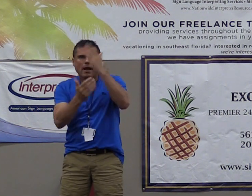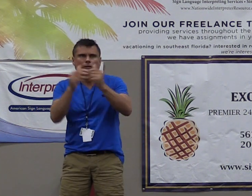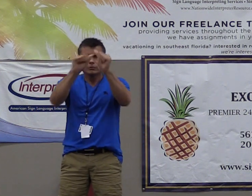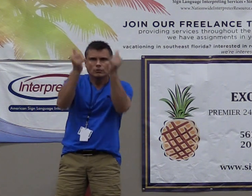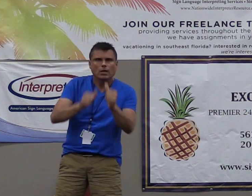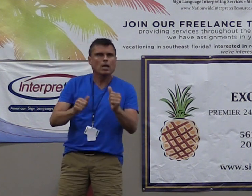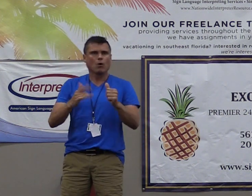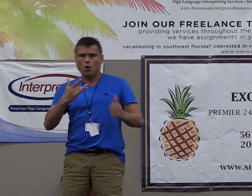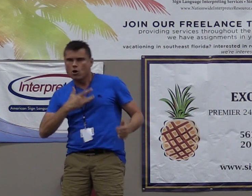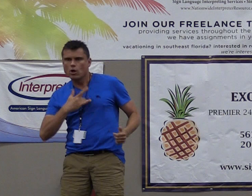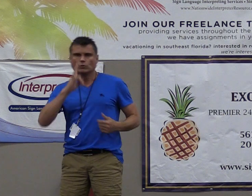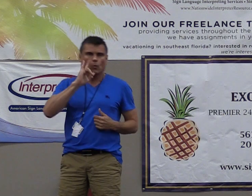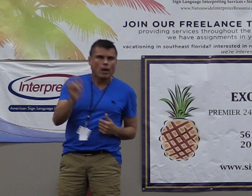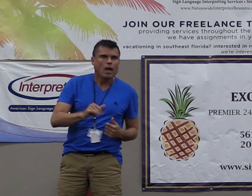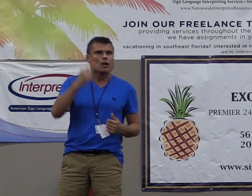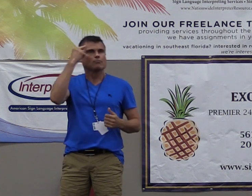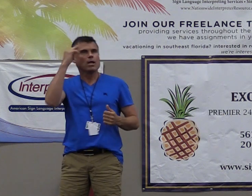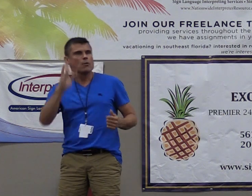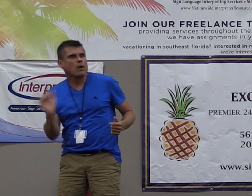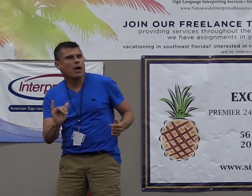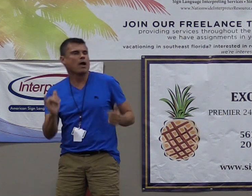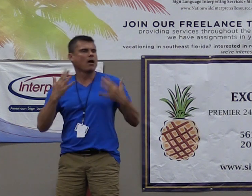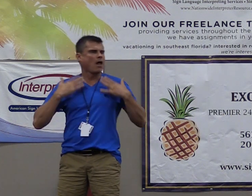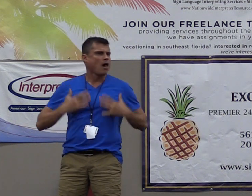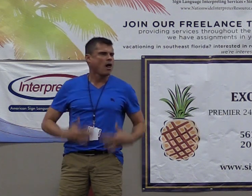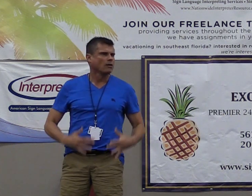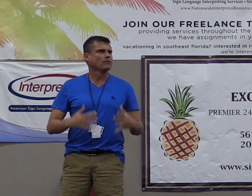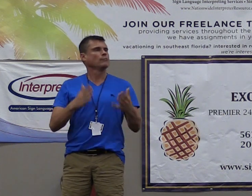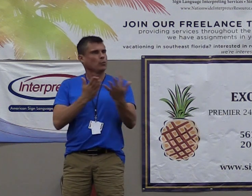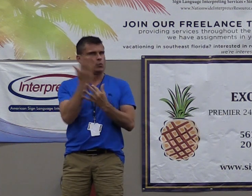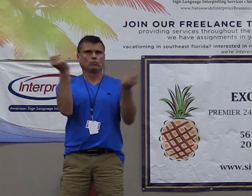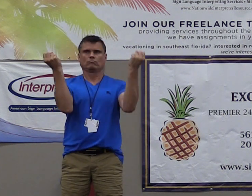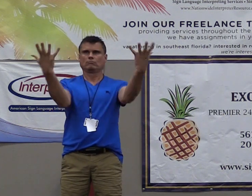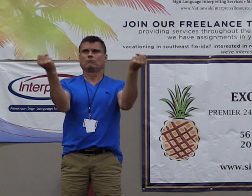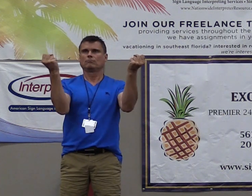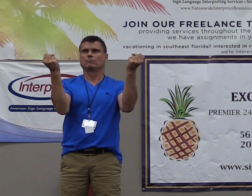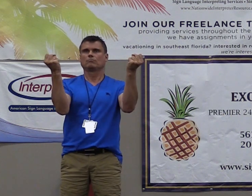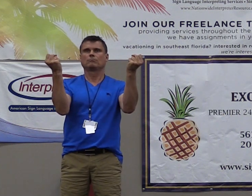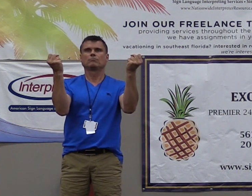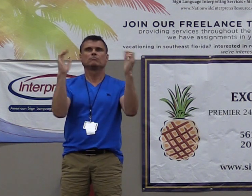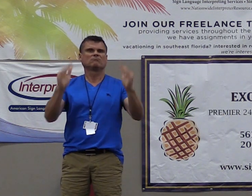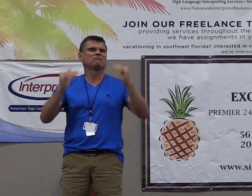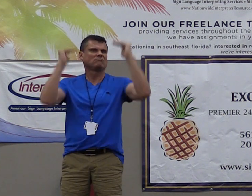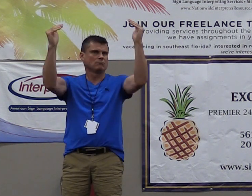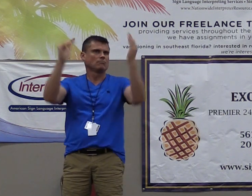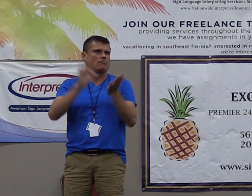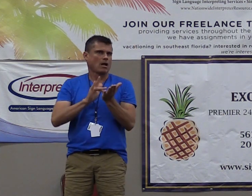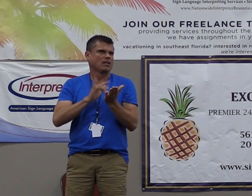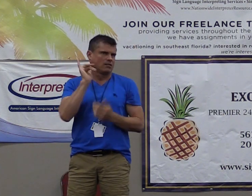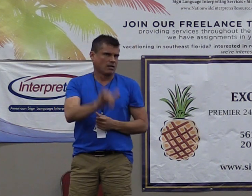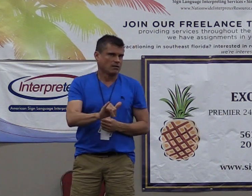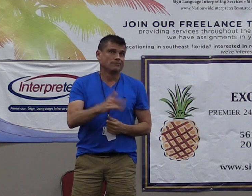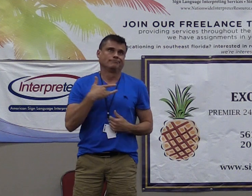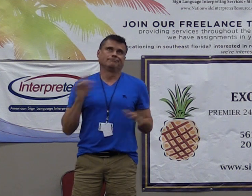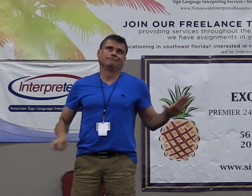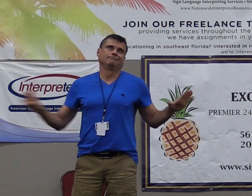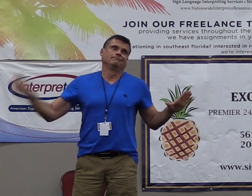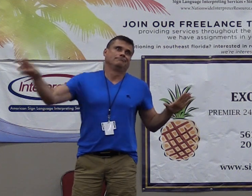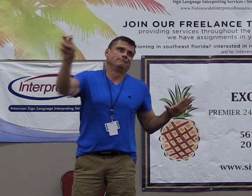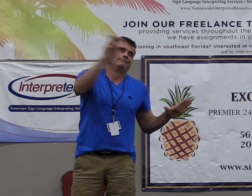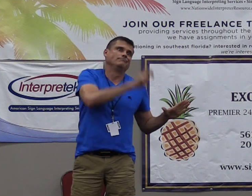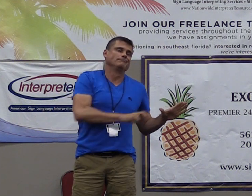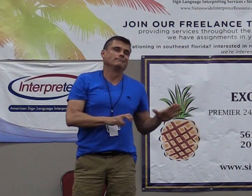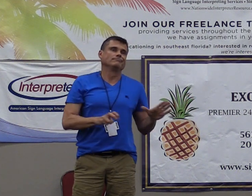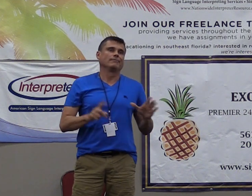finger spelling. Let's do some classifiers. Let's do some shapes, what the heart looks like, the brain looks like, through science. So that's